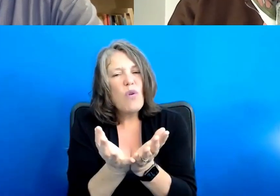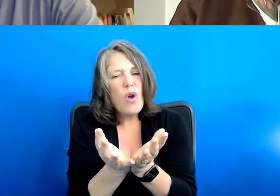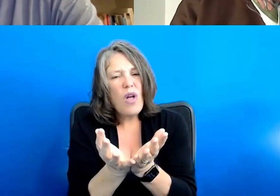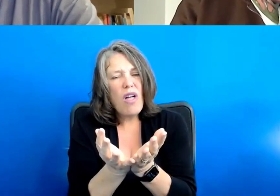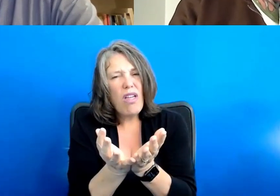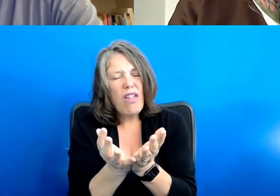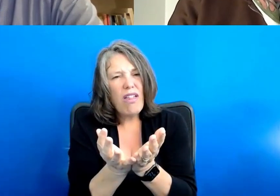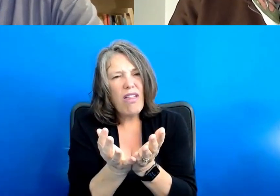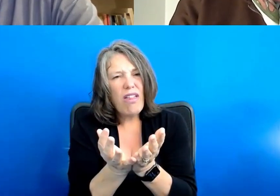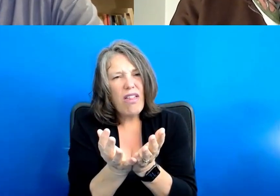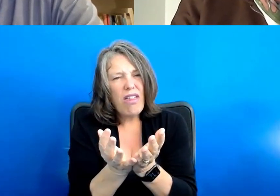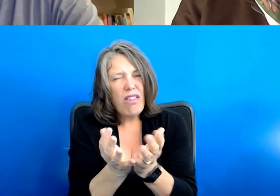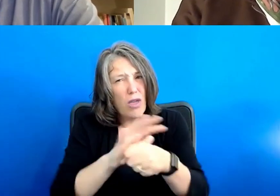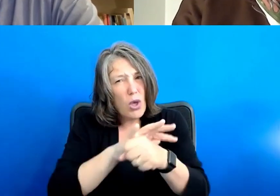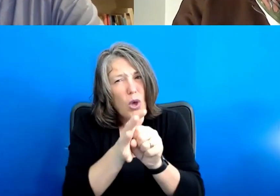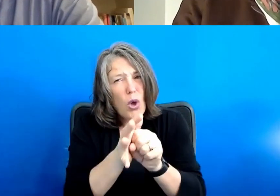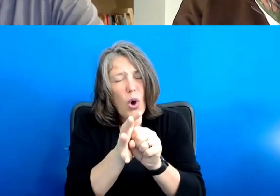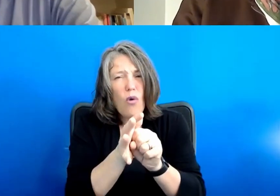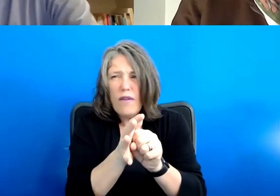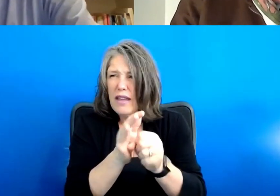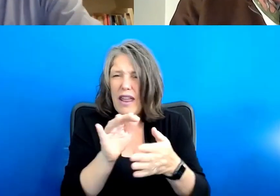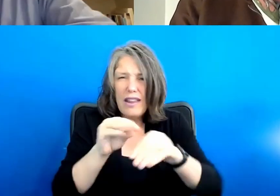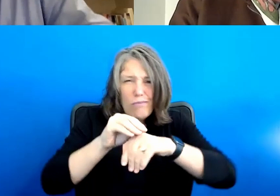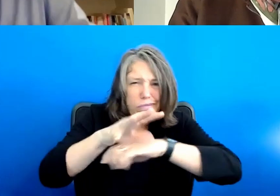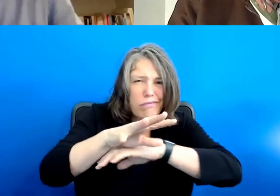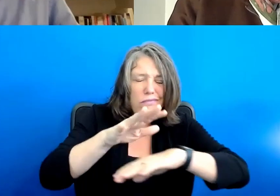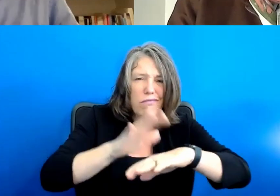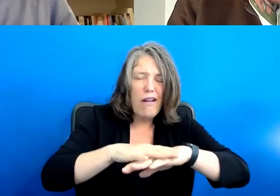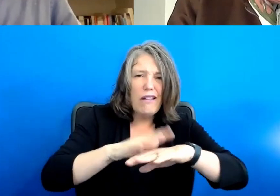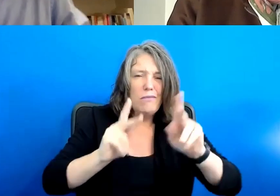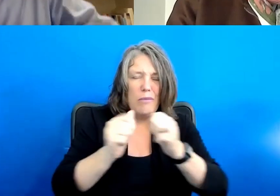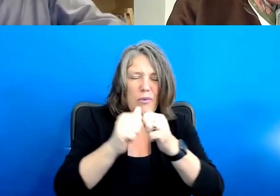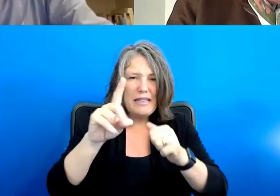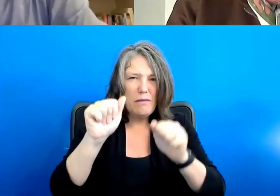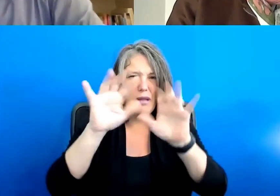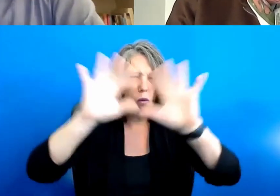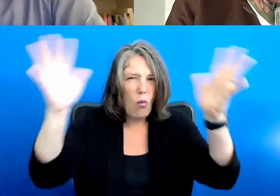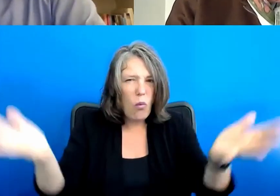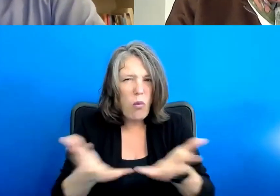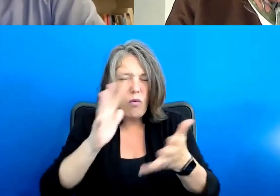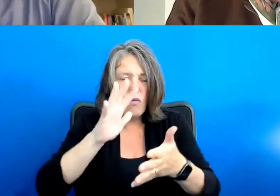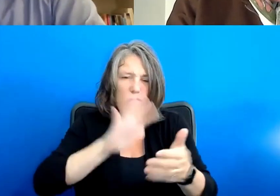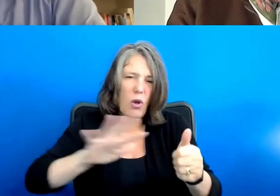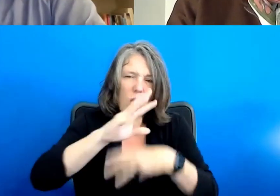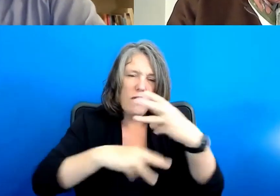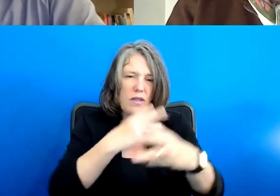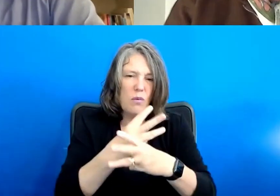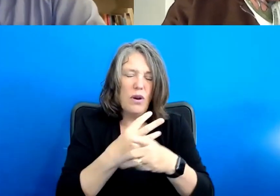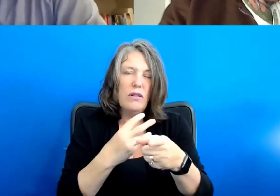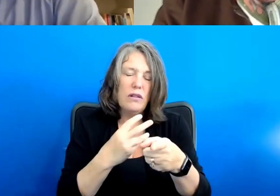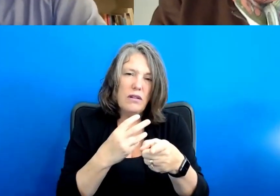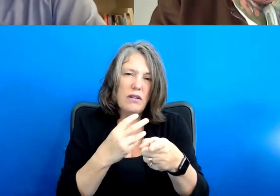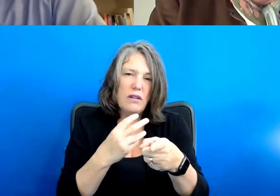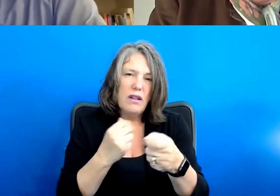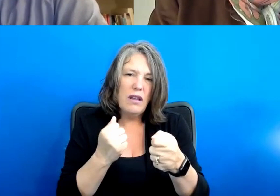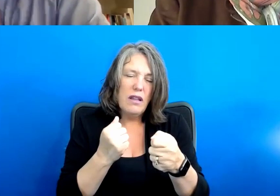be the effects of COVID worldwide on persons with disabilities, the greatest challenges? There was a fantastic